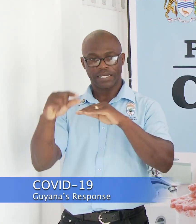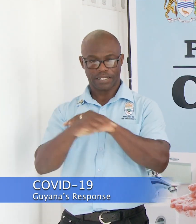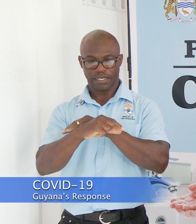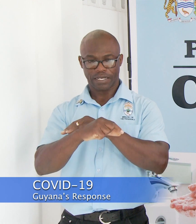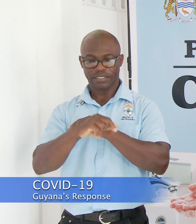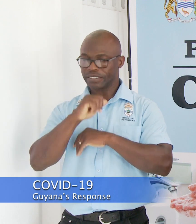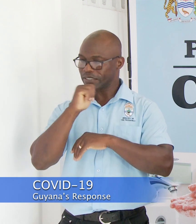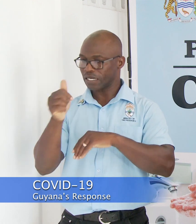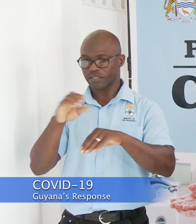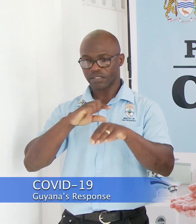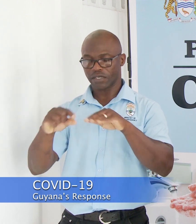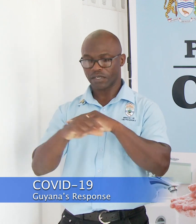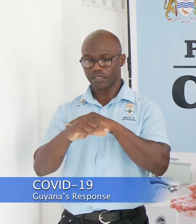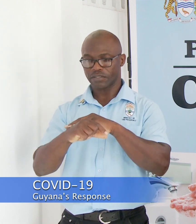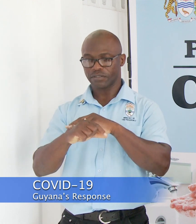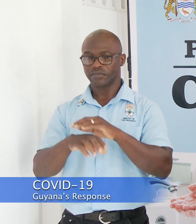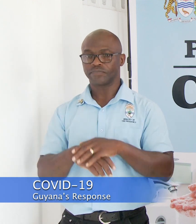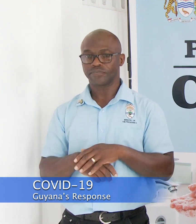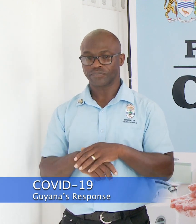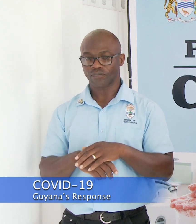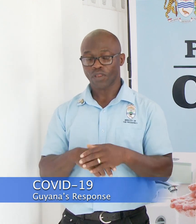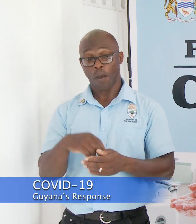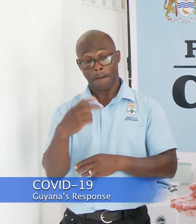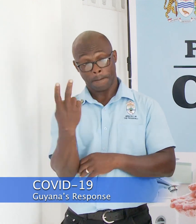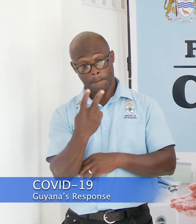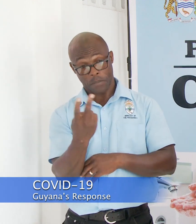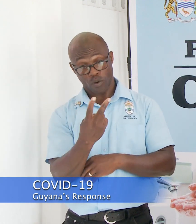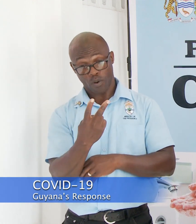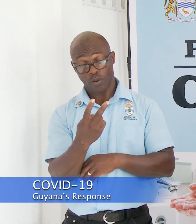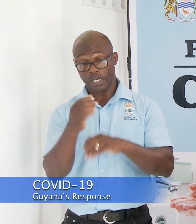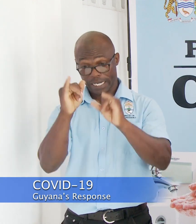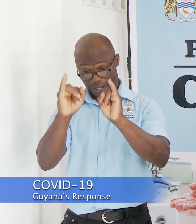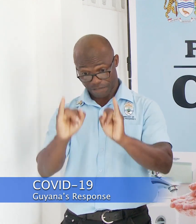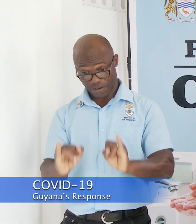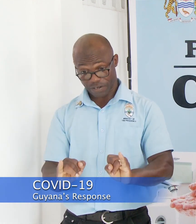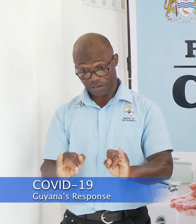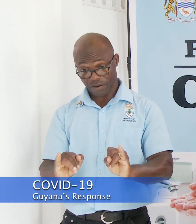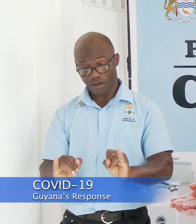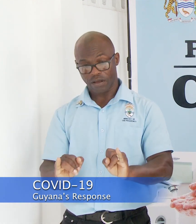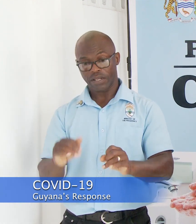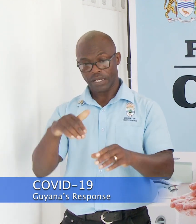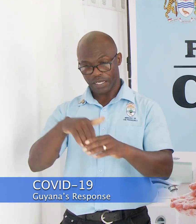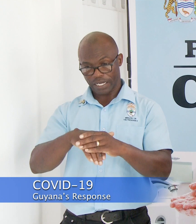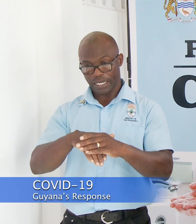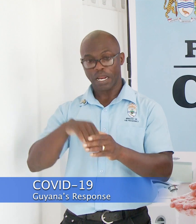not Guyana. Both individuals are in Brazil.